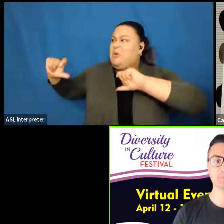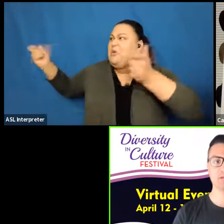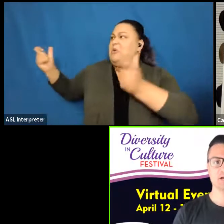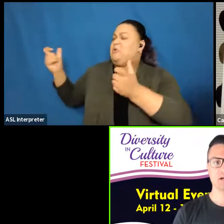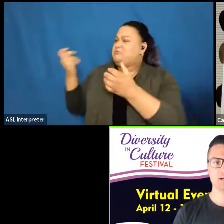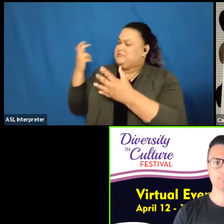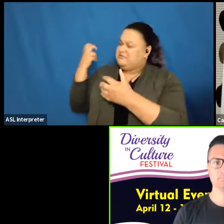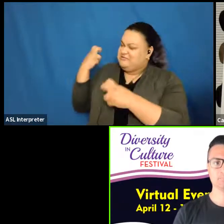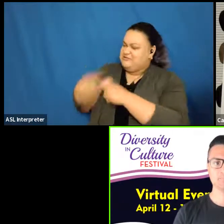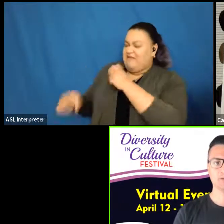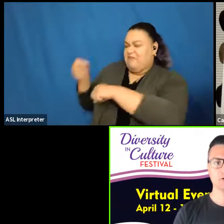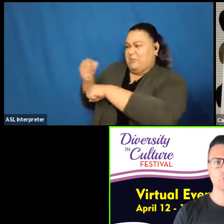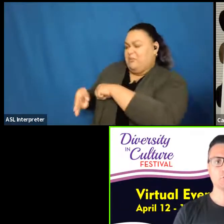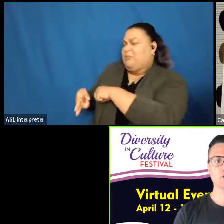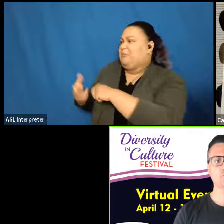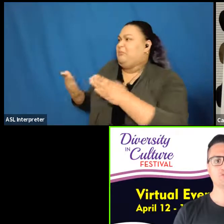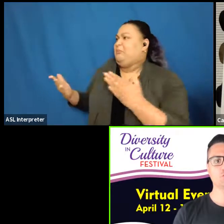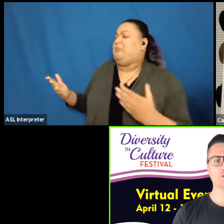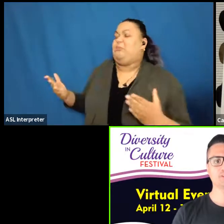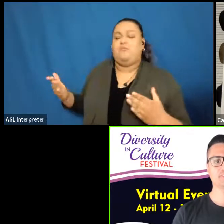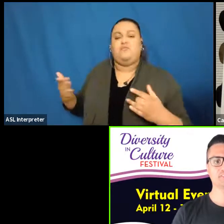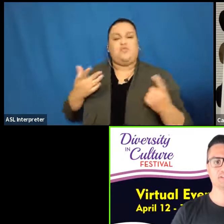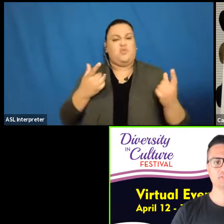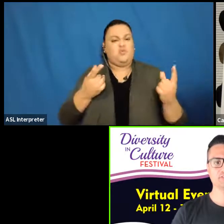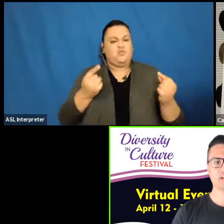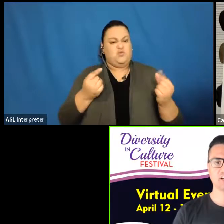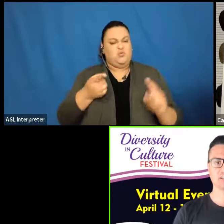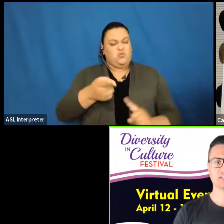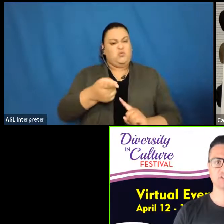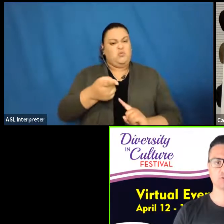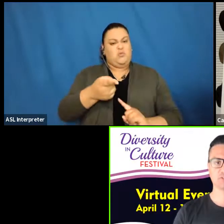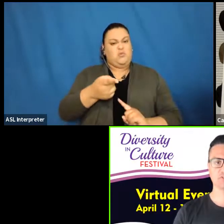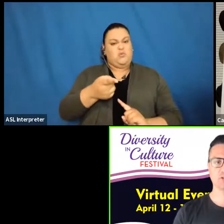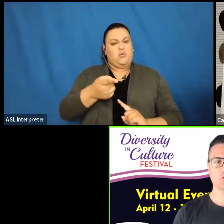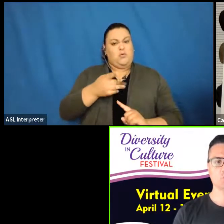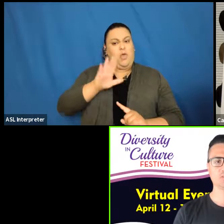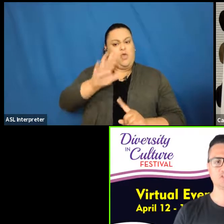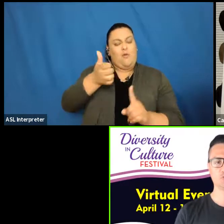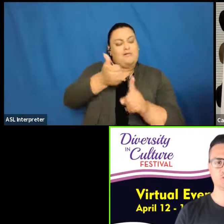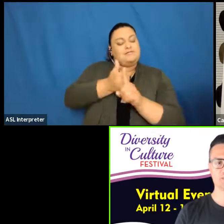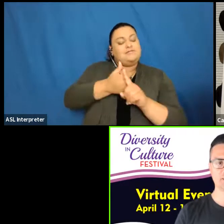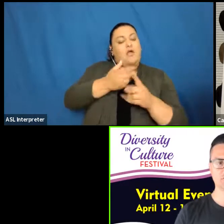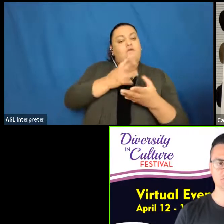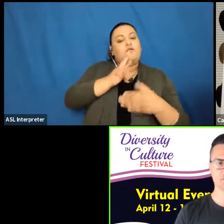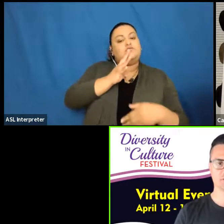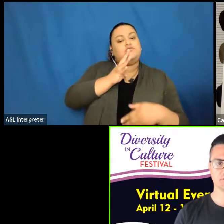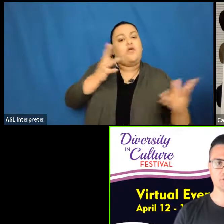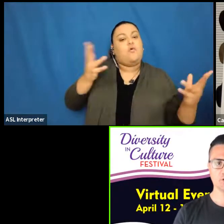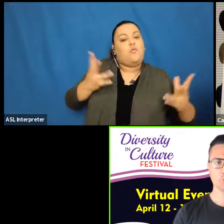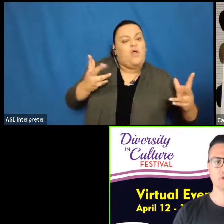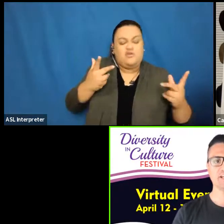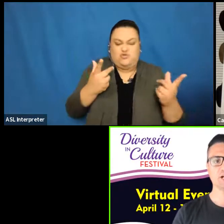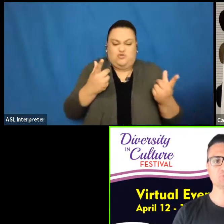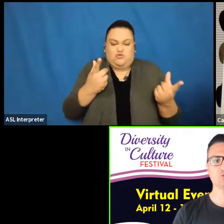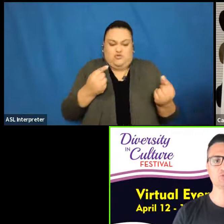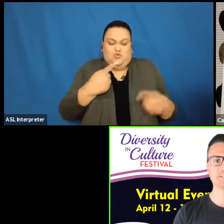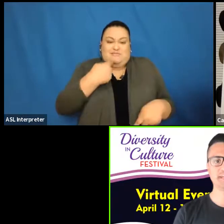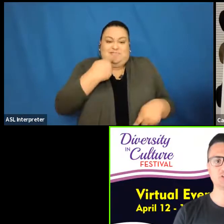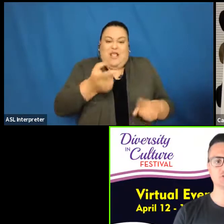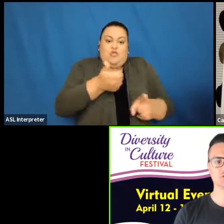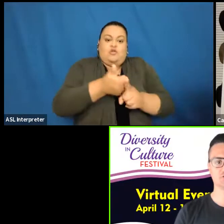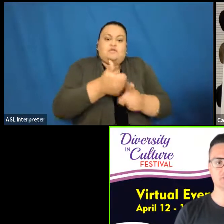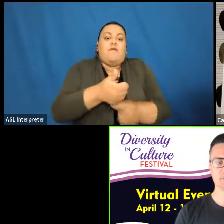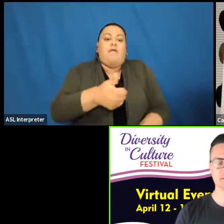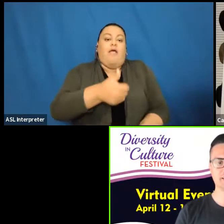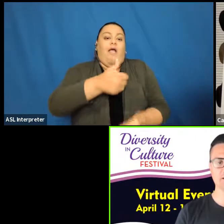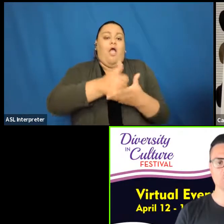asks, what was your self-talk? In other words, what did you say to yourself? What helped you regain